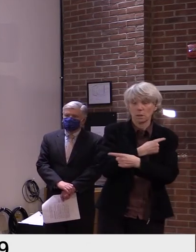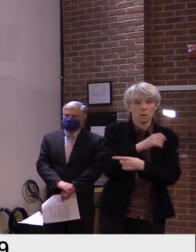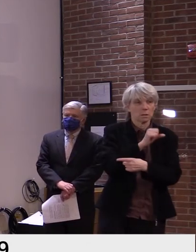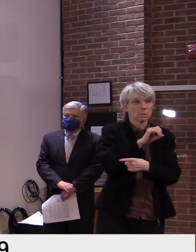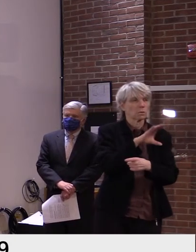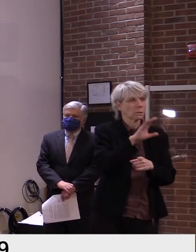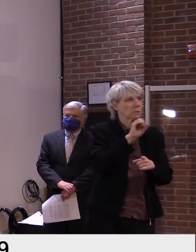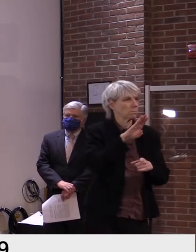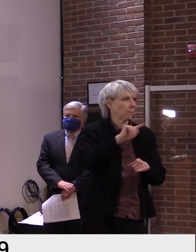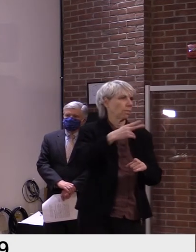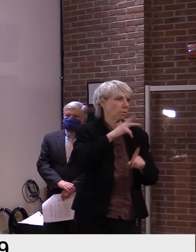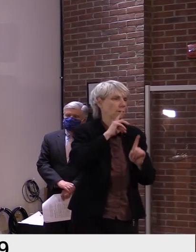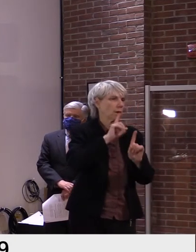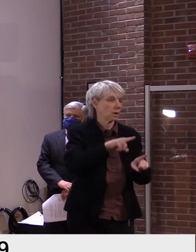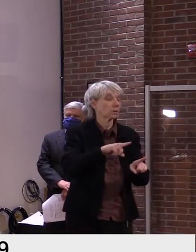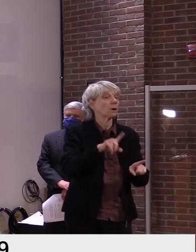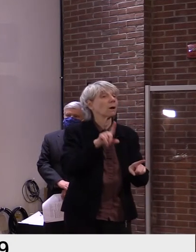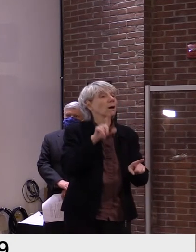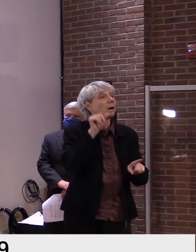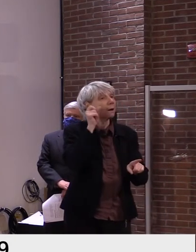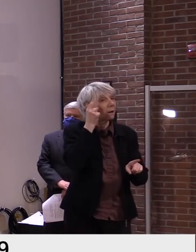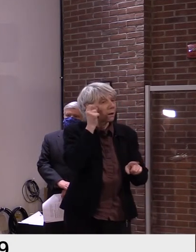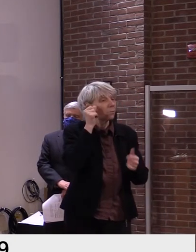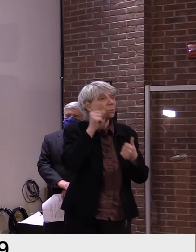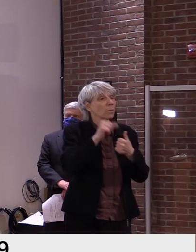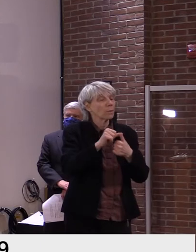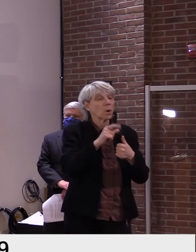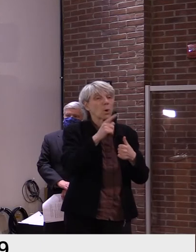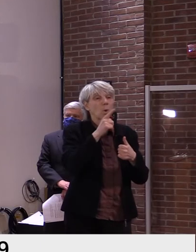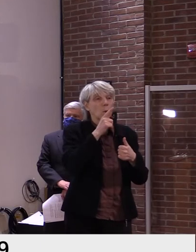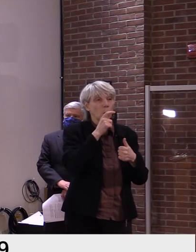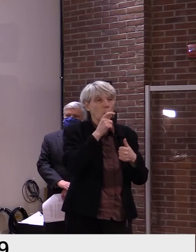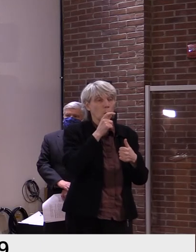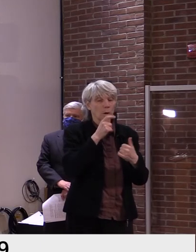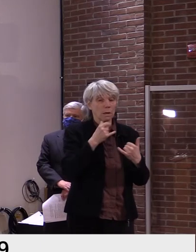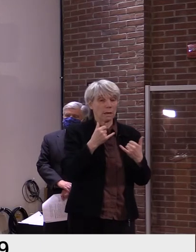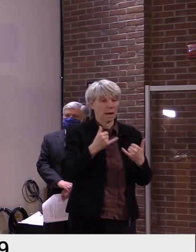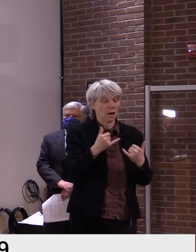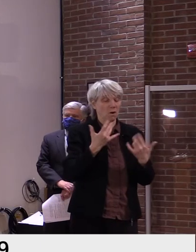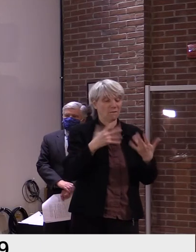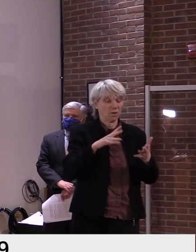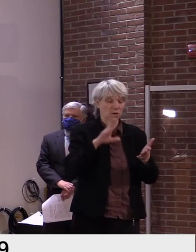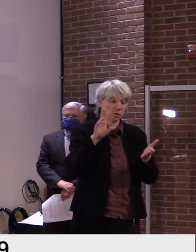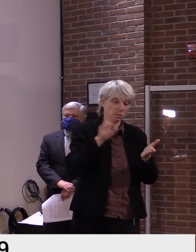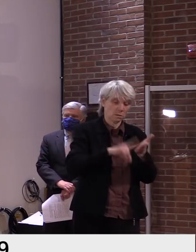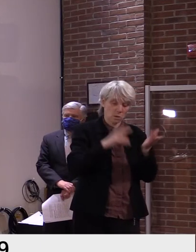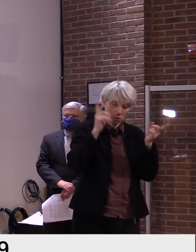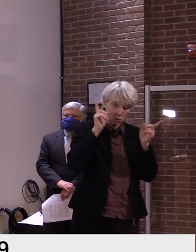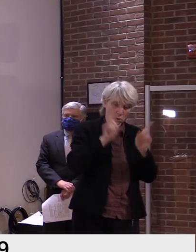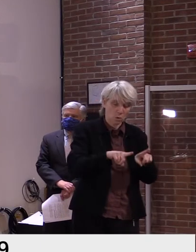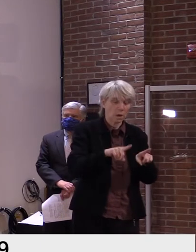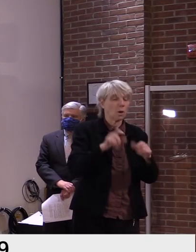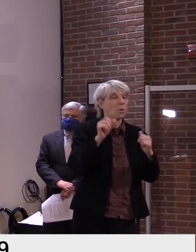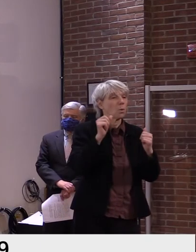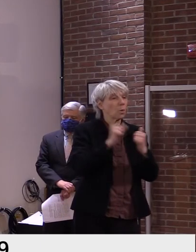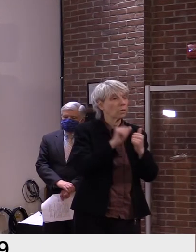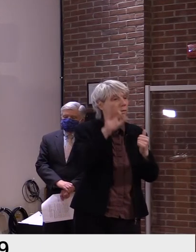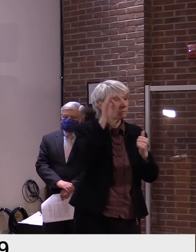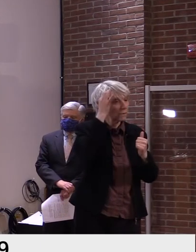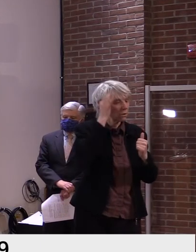Smith answer that, but keep in mind those who are in the system at this point in time have contracted with